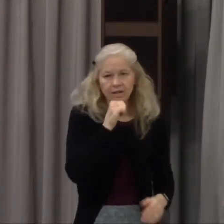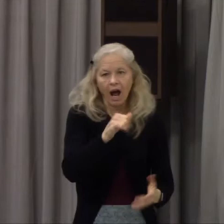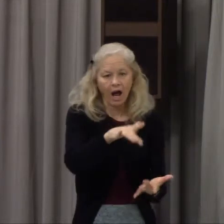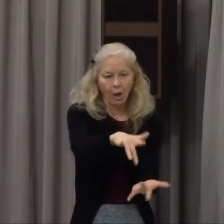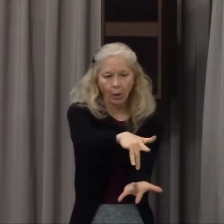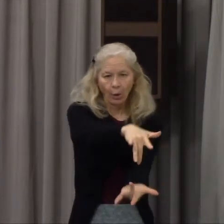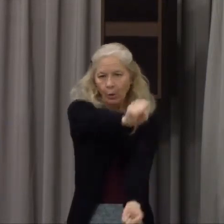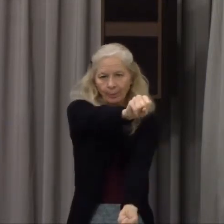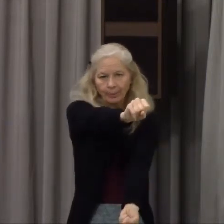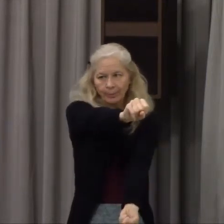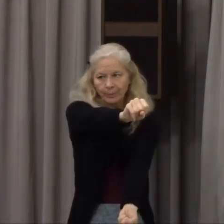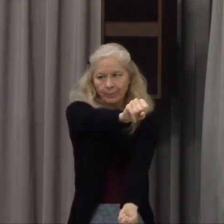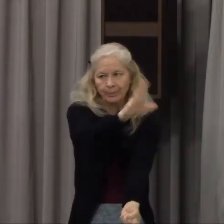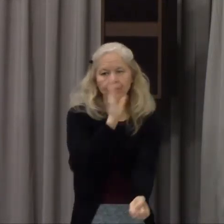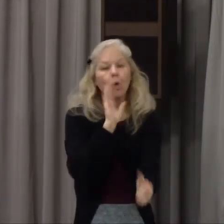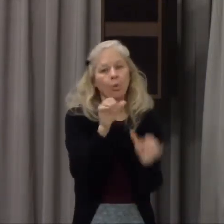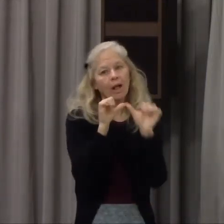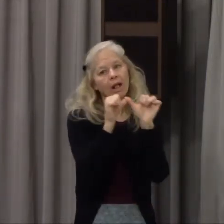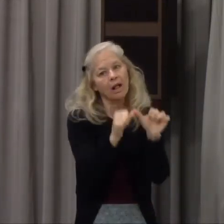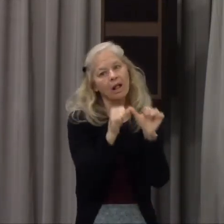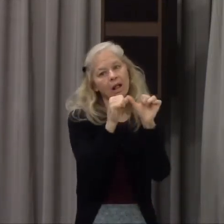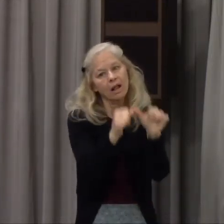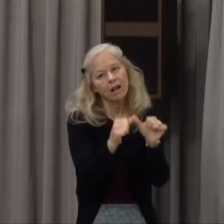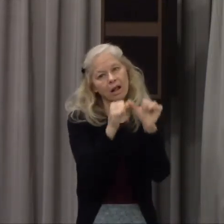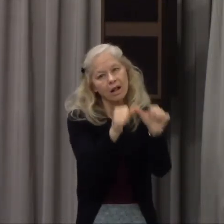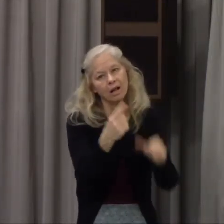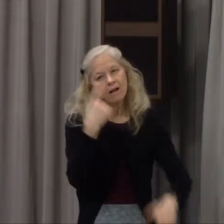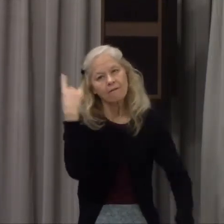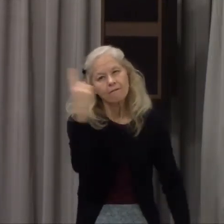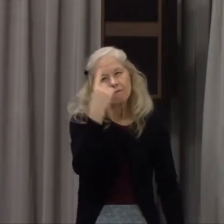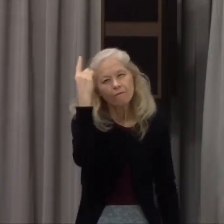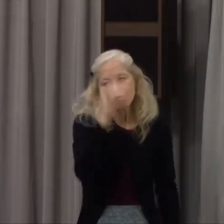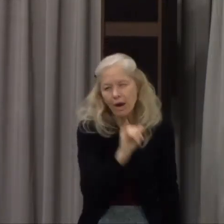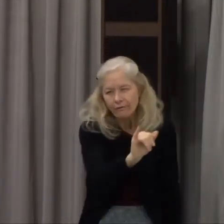And they shall be tormented day and night forever and ever.